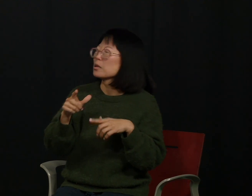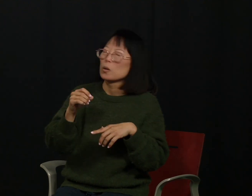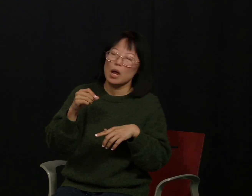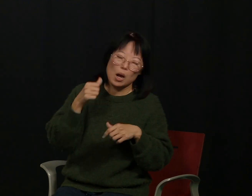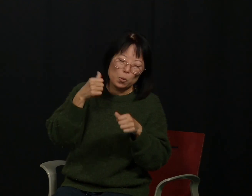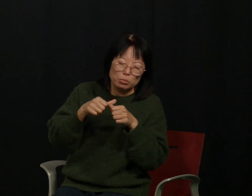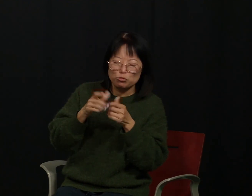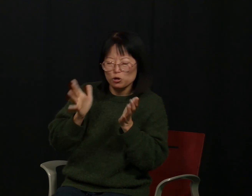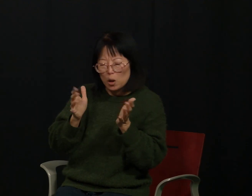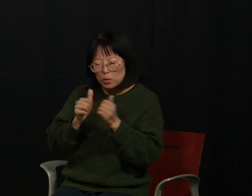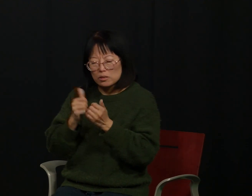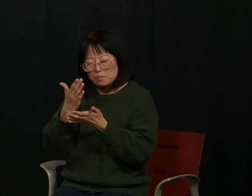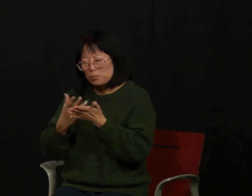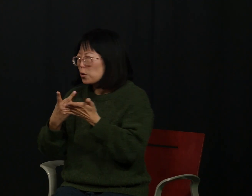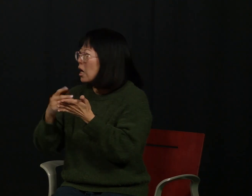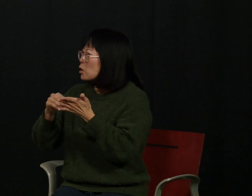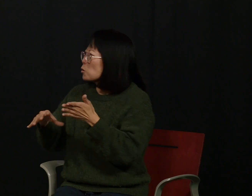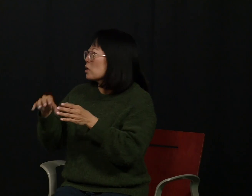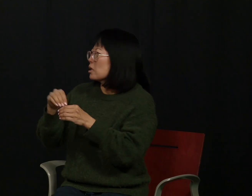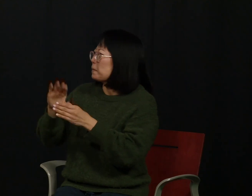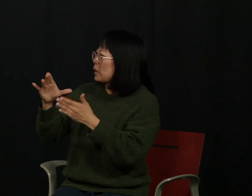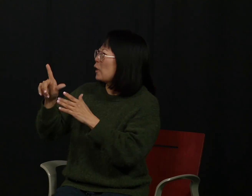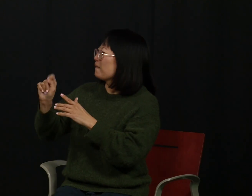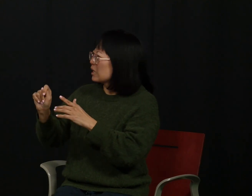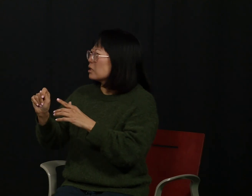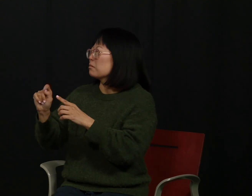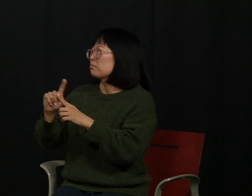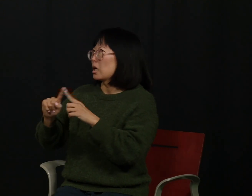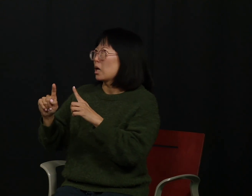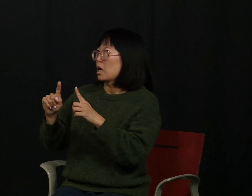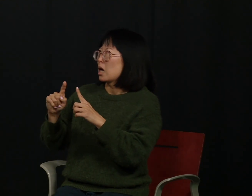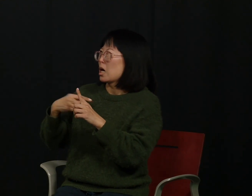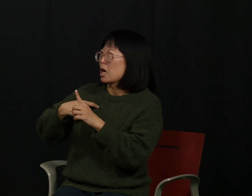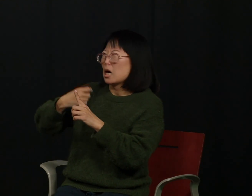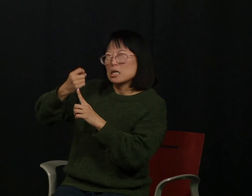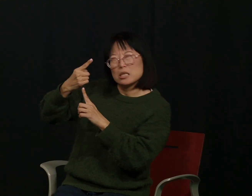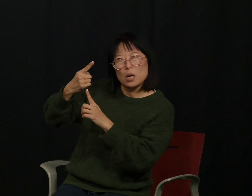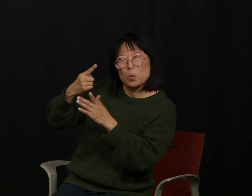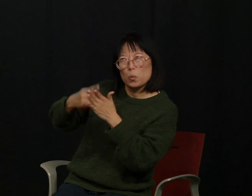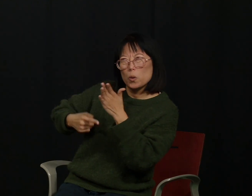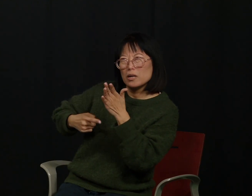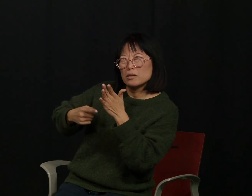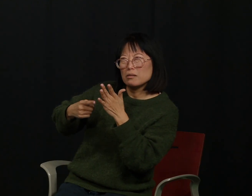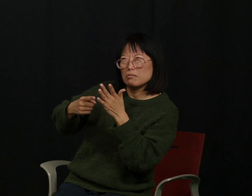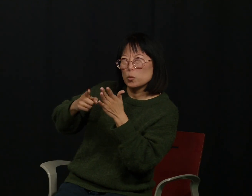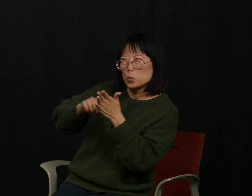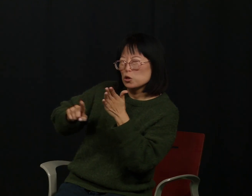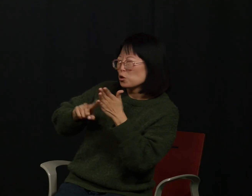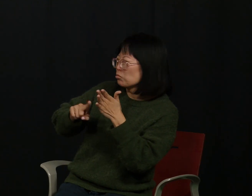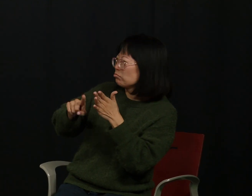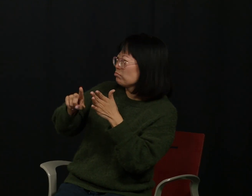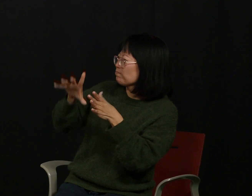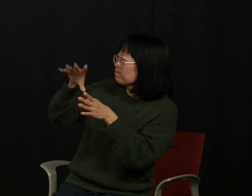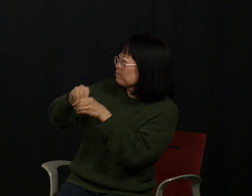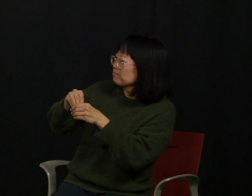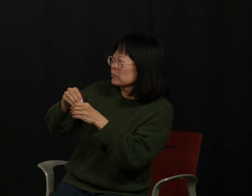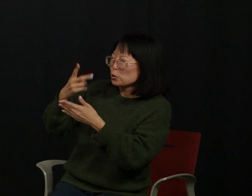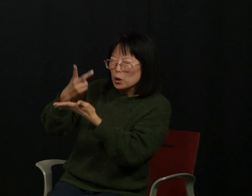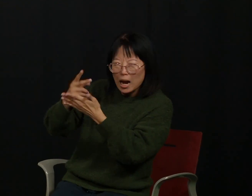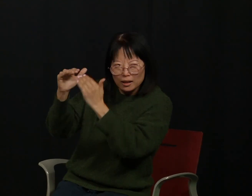sign language. And I remember talking with some graduate students in comparative literature and trying to understand the research that is involved at the